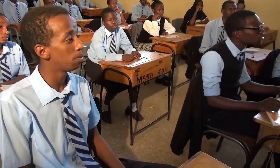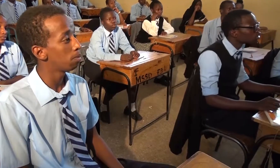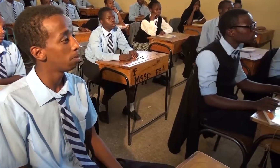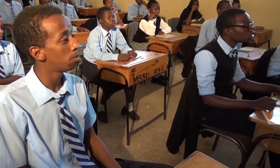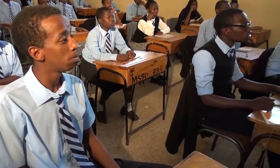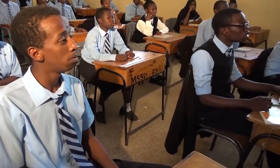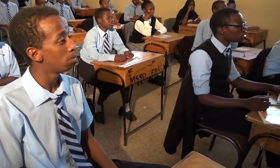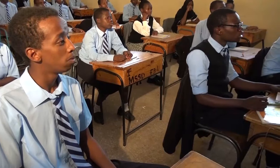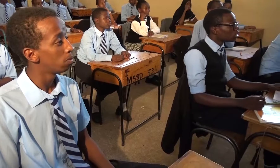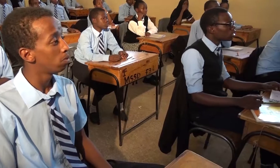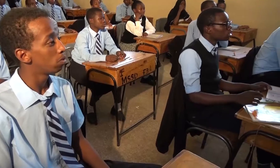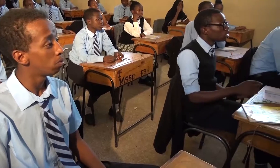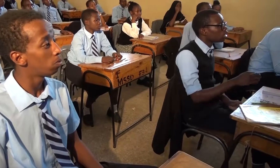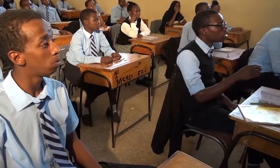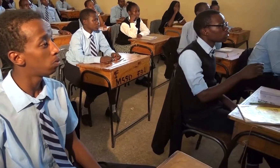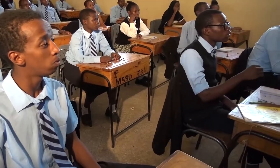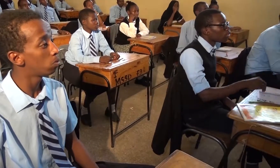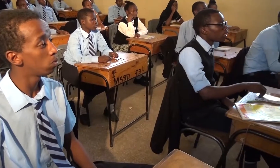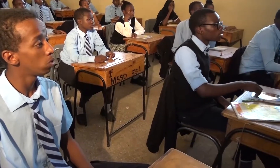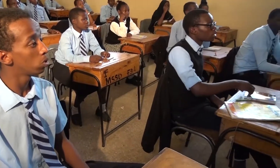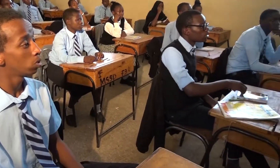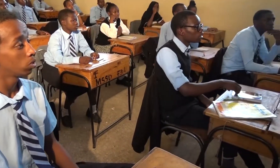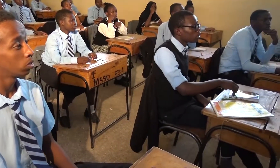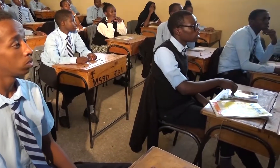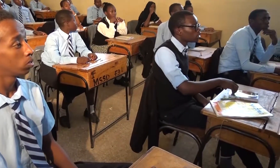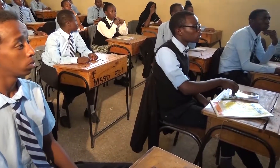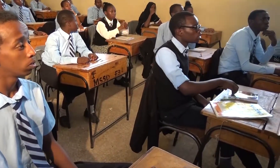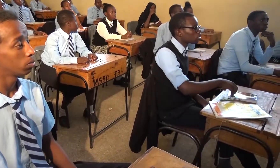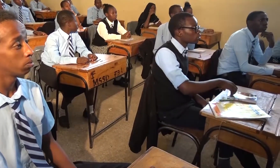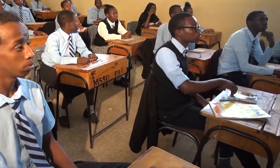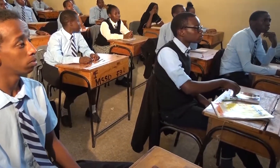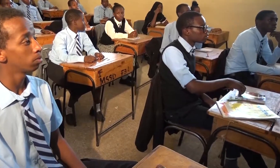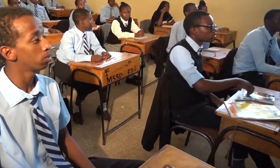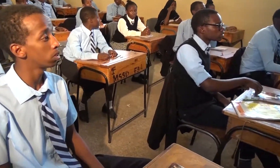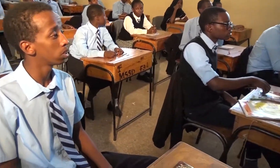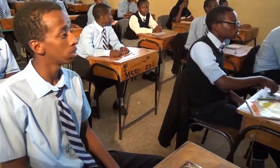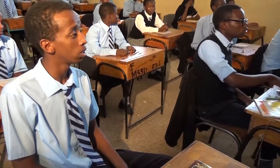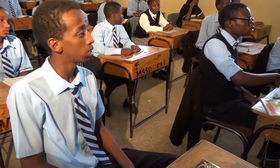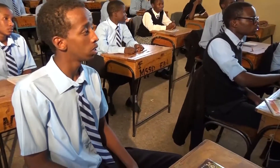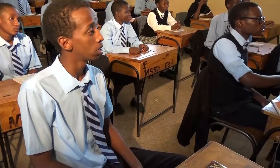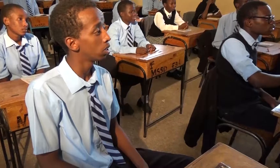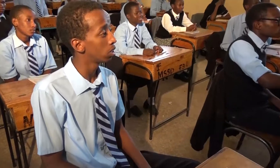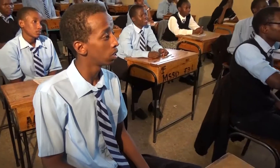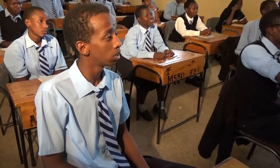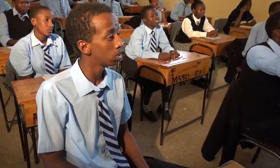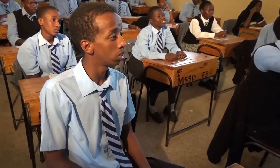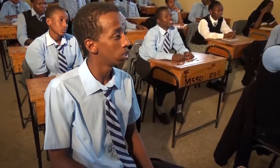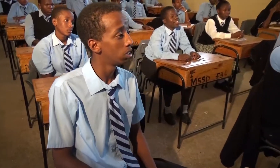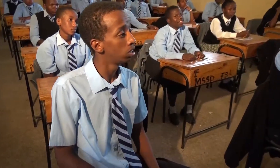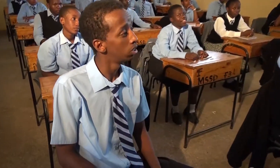Then later, before, he wanted to marry Resian too. But later, he married who?